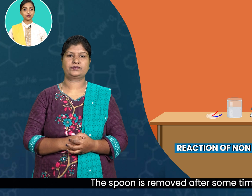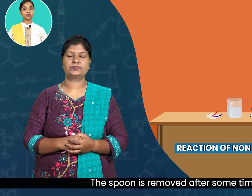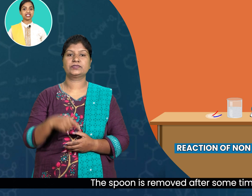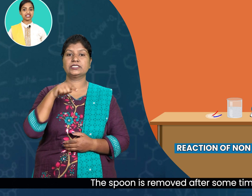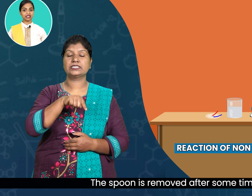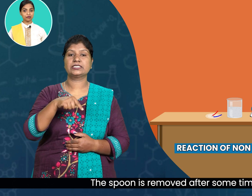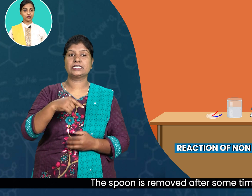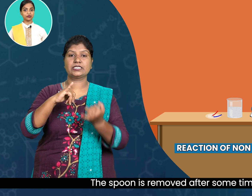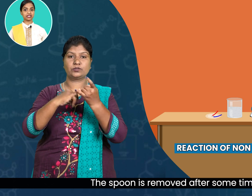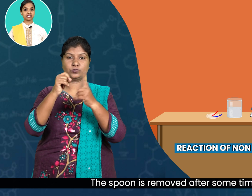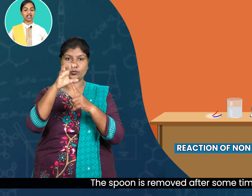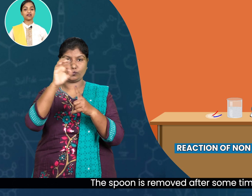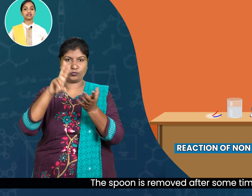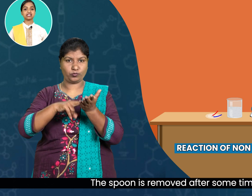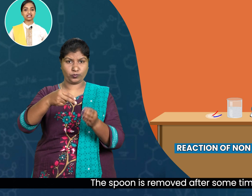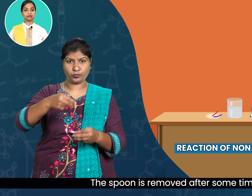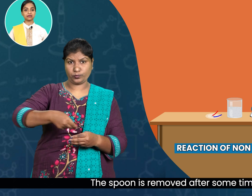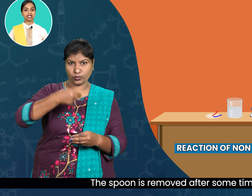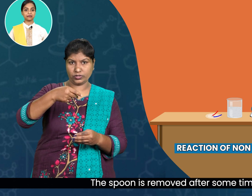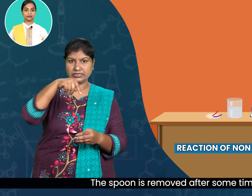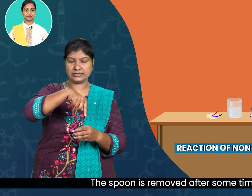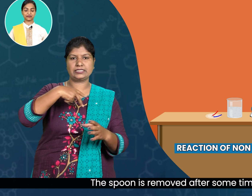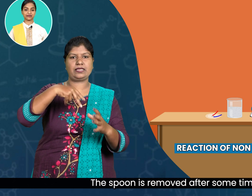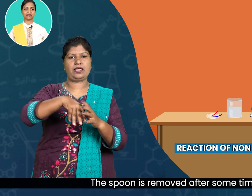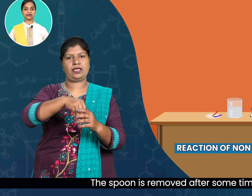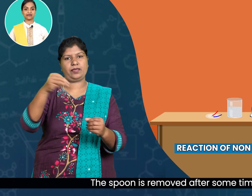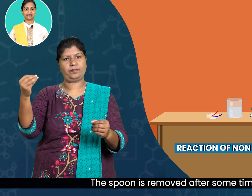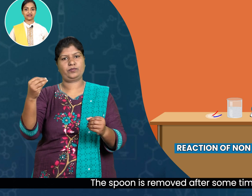The spoon is removed after some time.